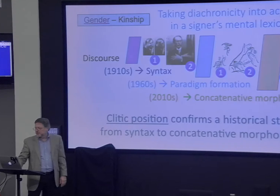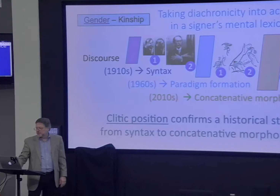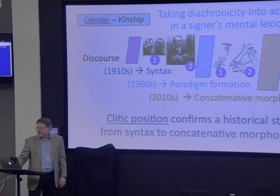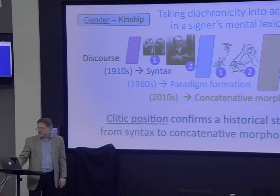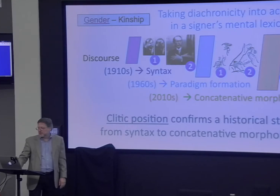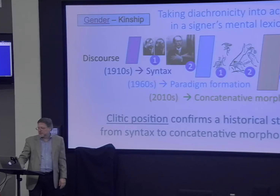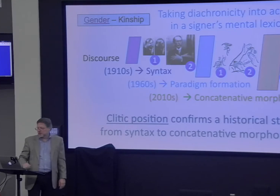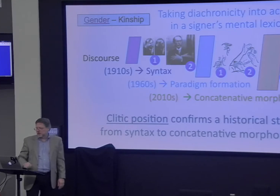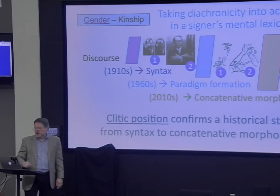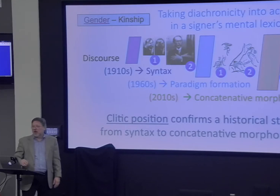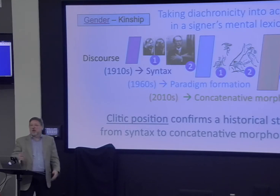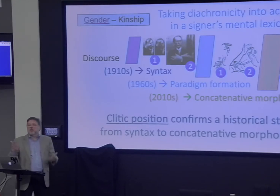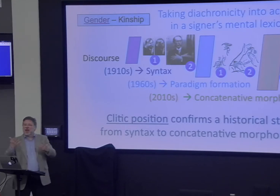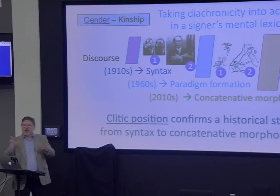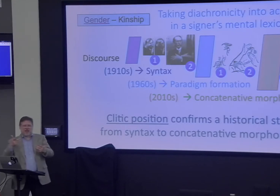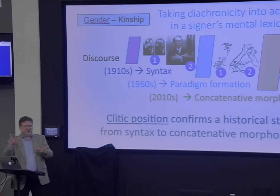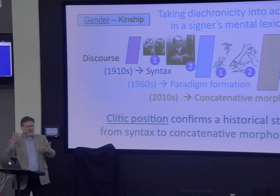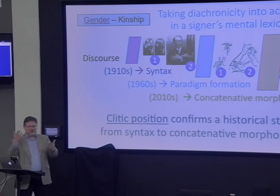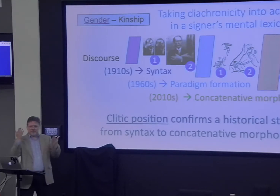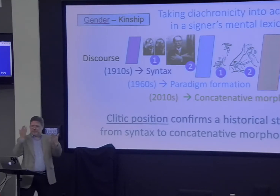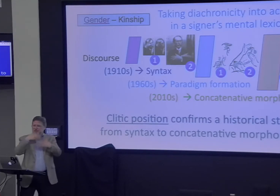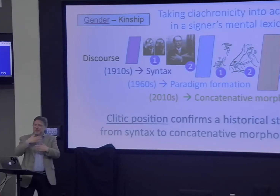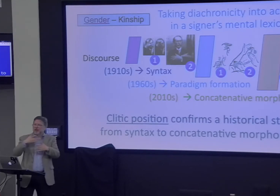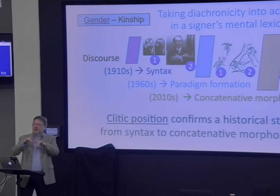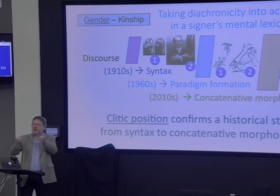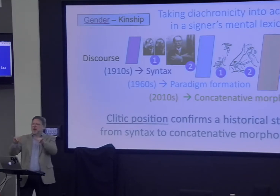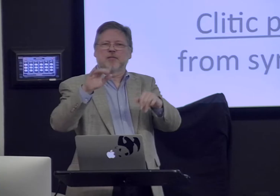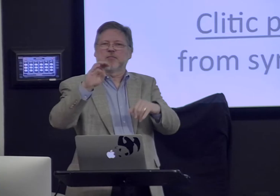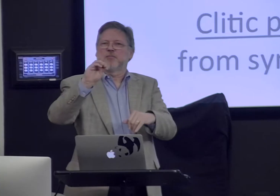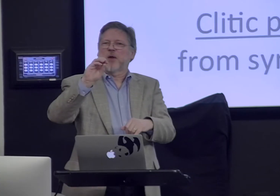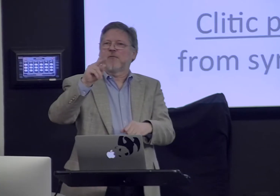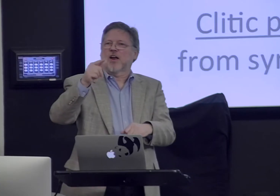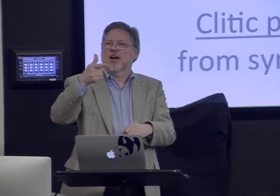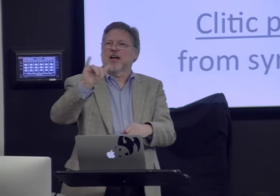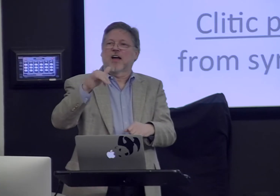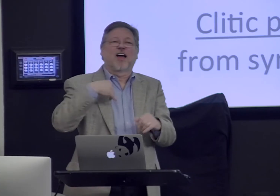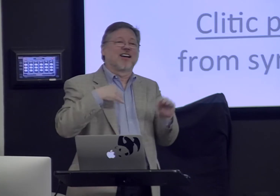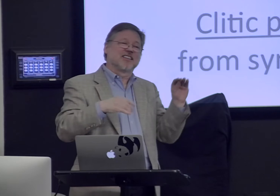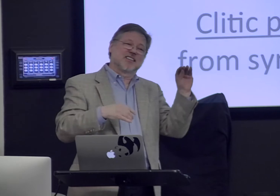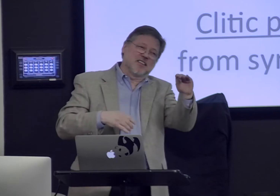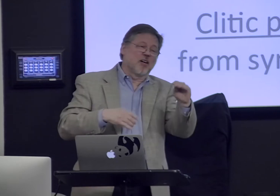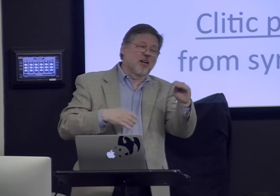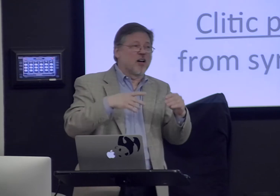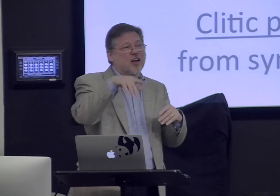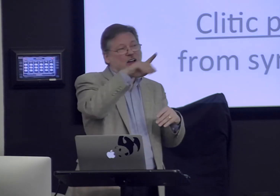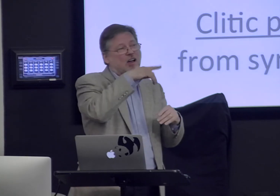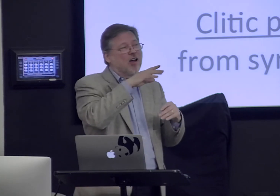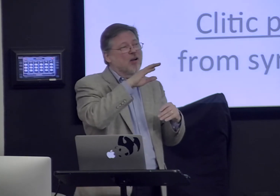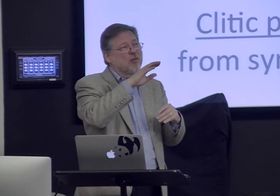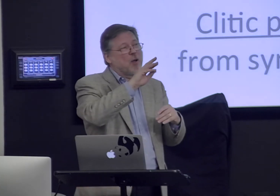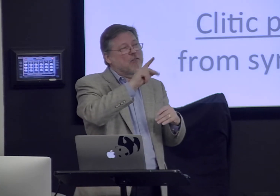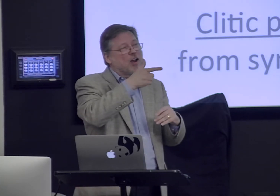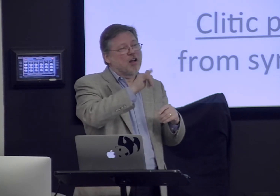overlook other features of signed languages that are not simultaneous. I would argue